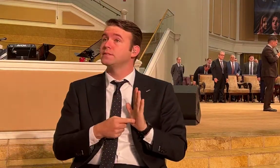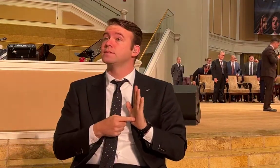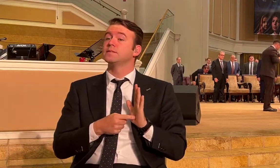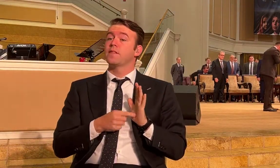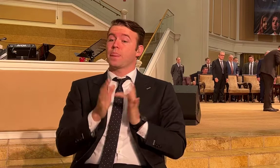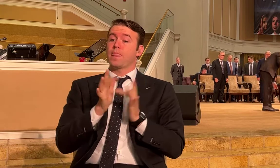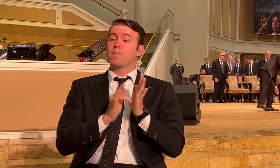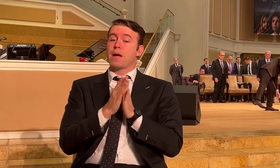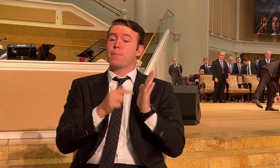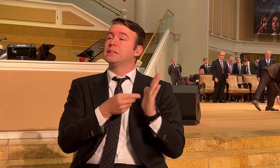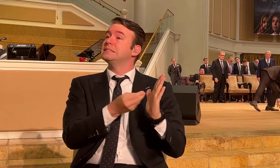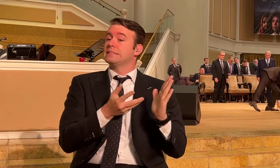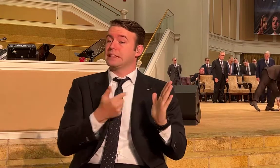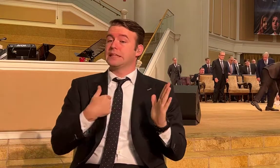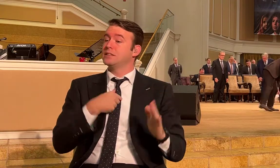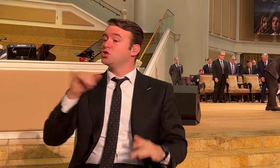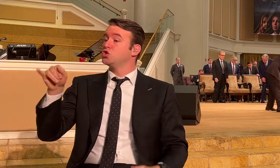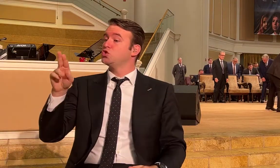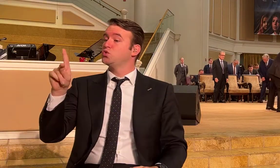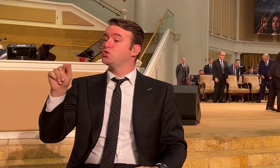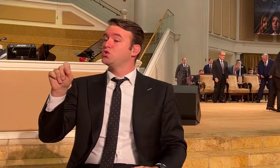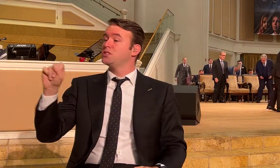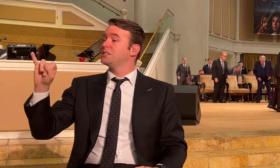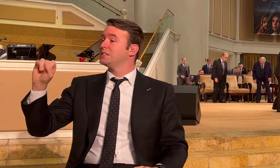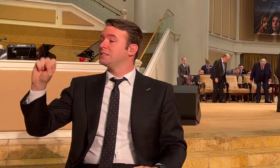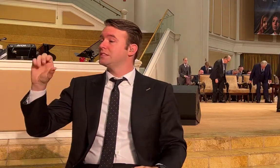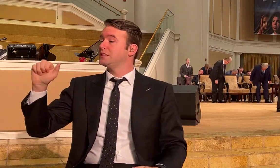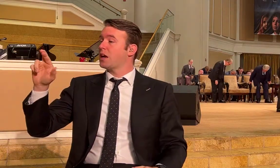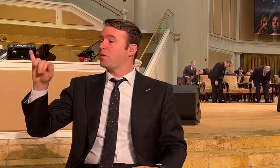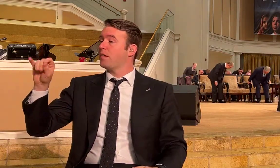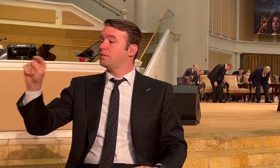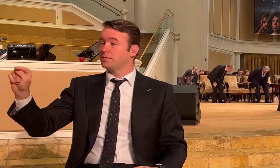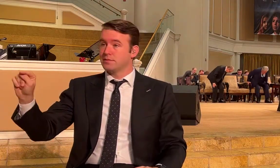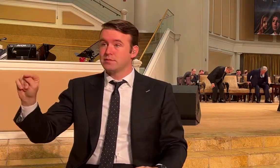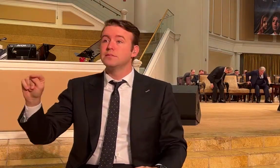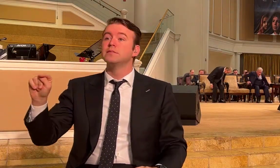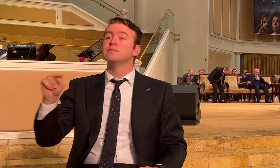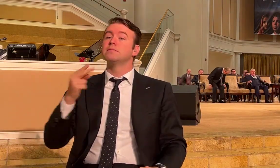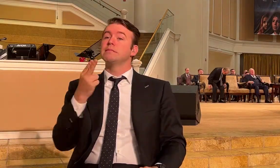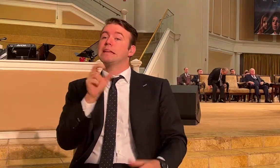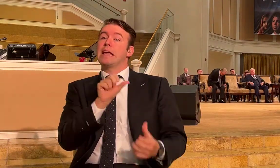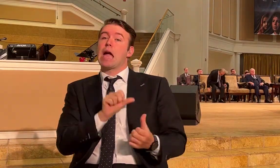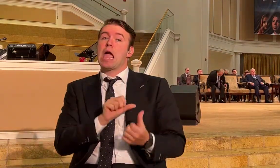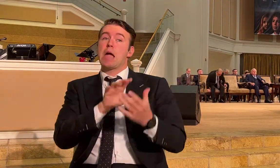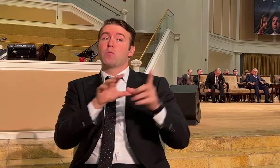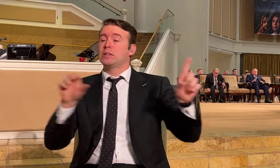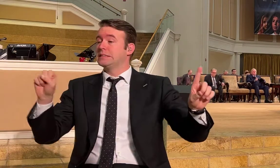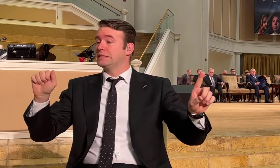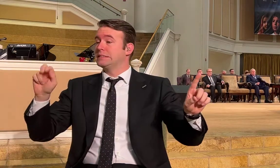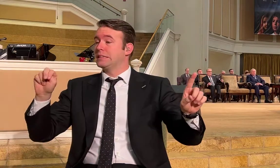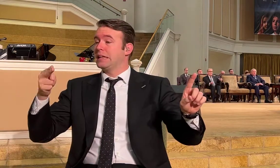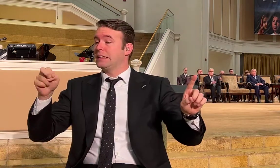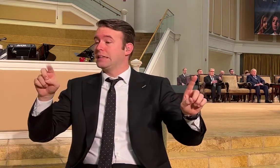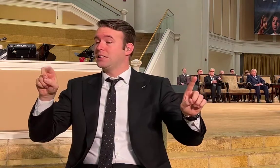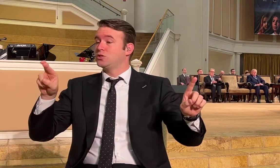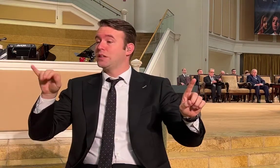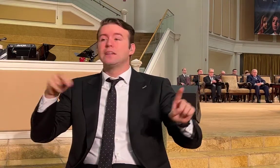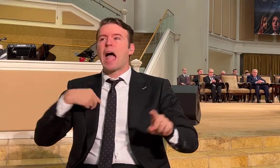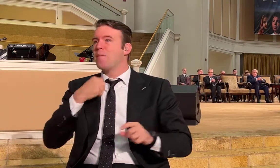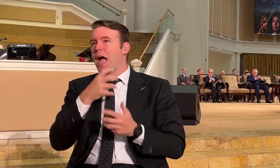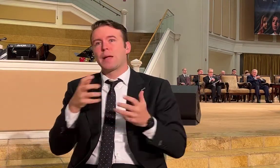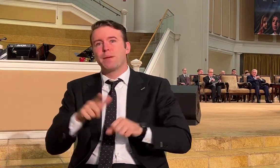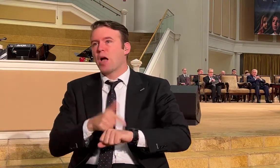Bible tells us that Judas Iscariot, he approaches the Sanhedrin. I'm not going to be much